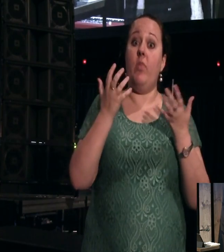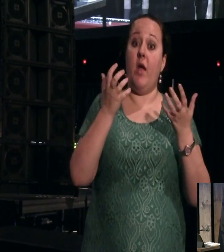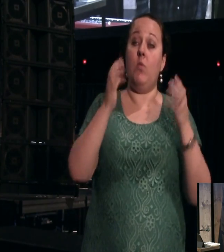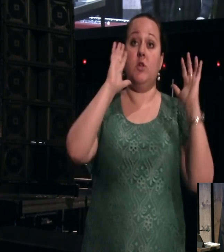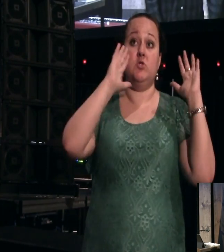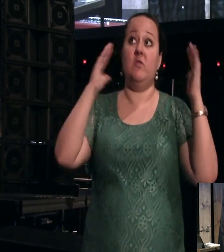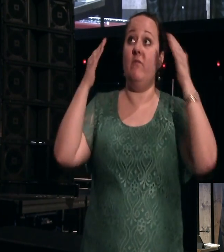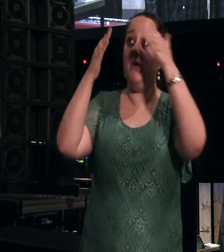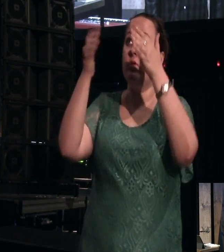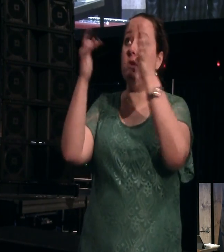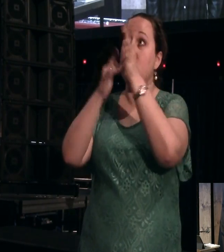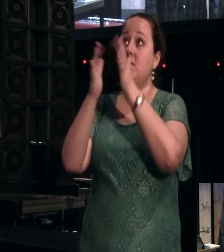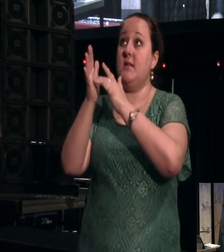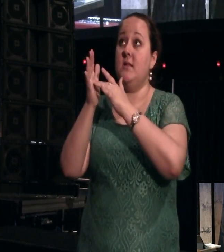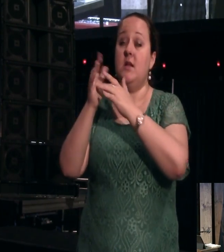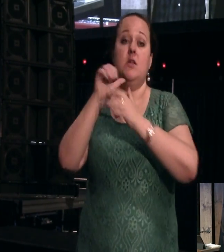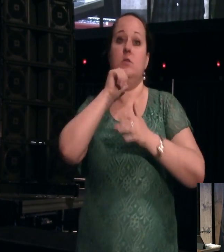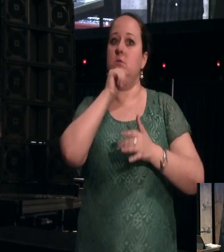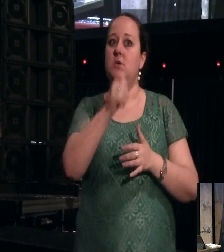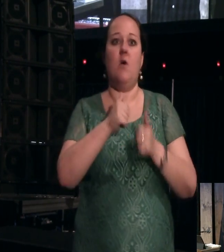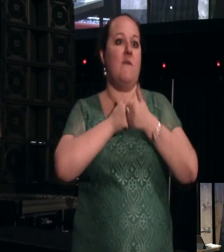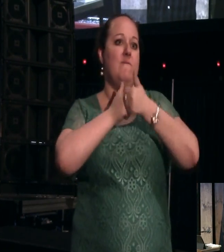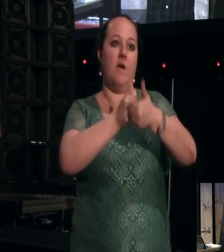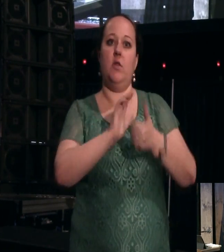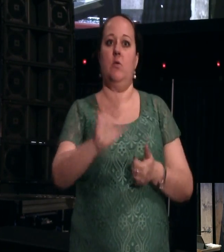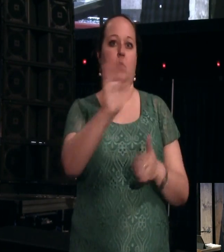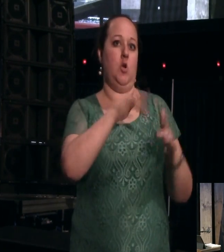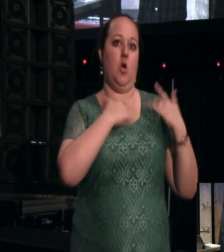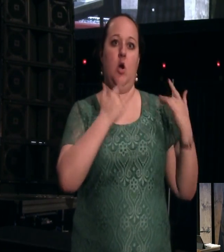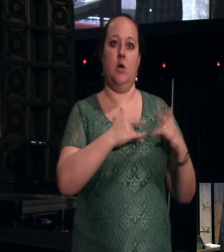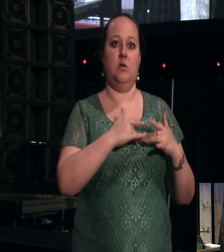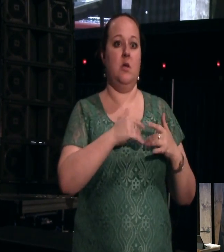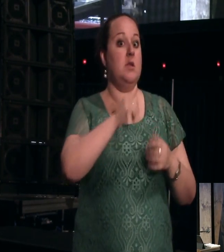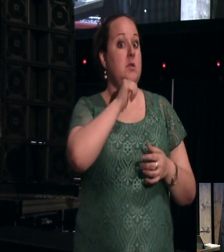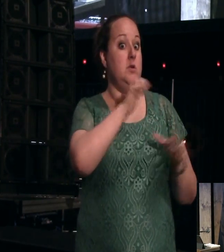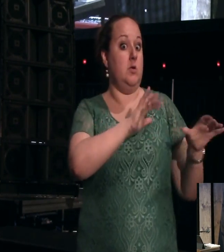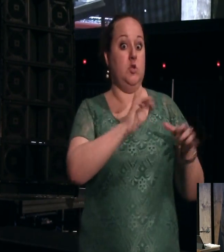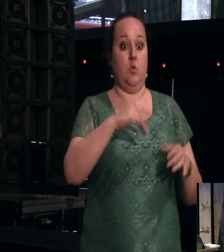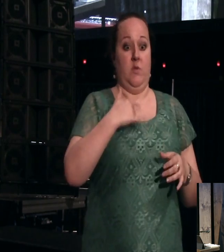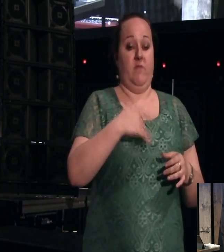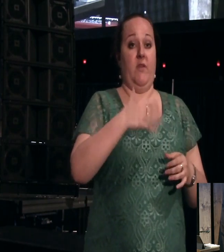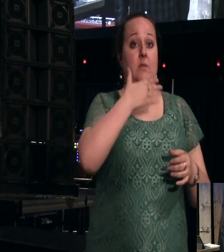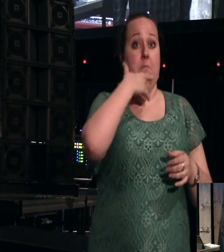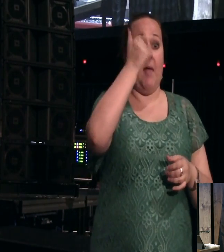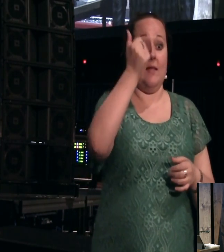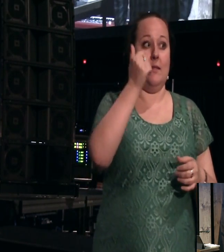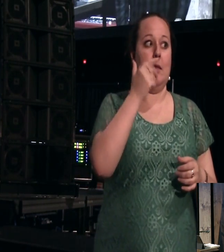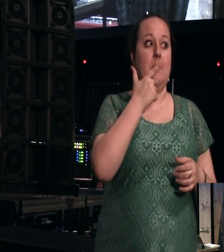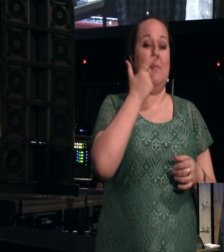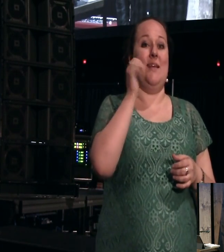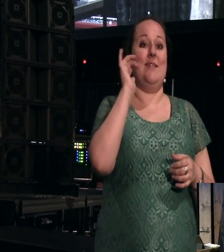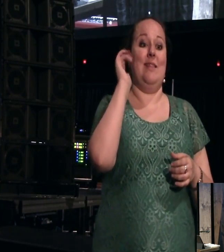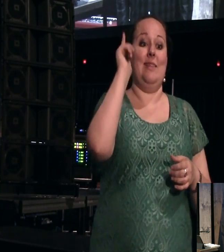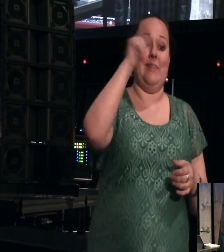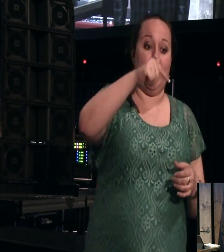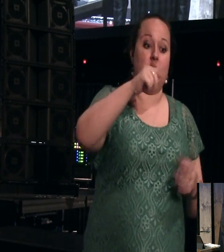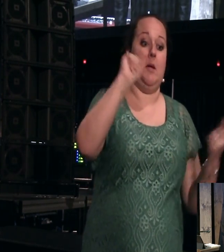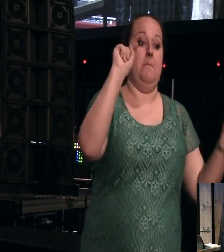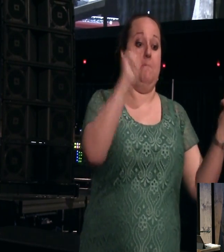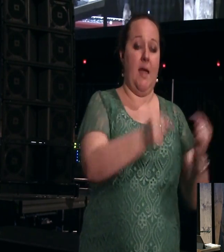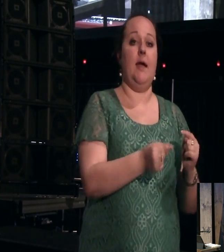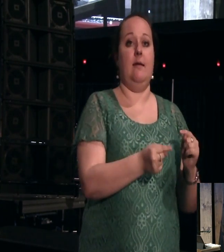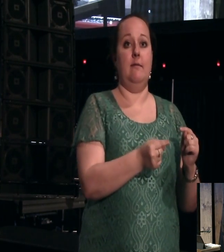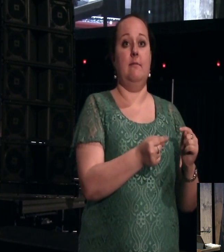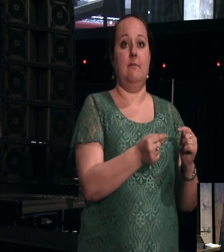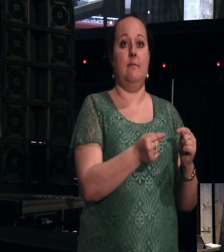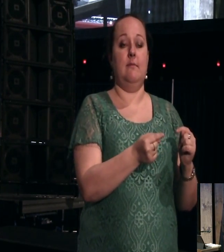toward Jesus, then let me beg you, do not follow your heart. Do not do what feels best, because I guarantee you